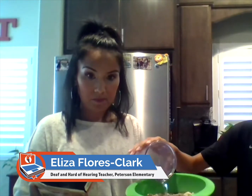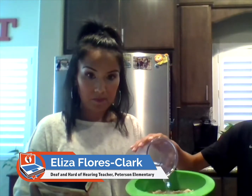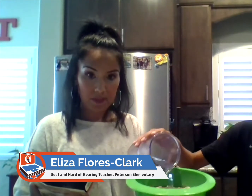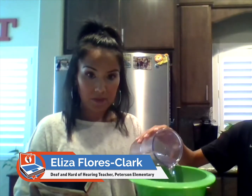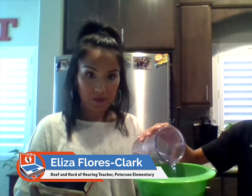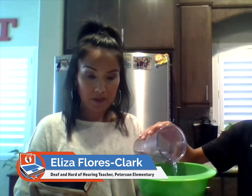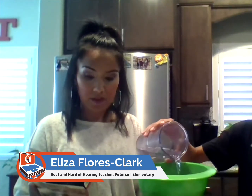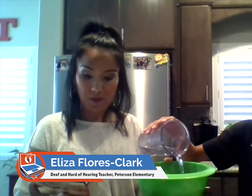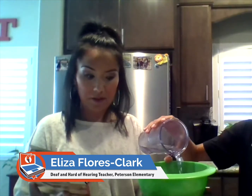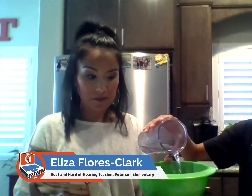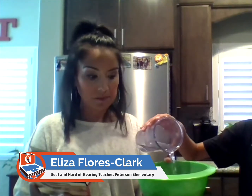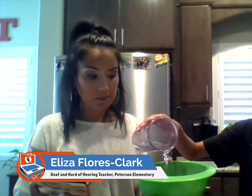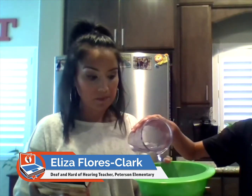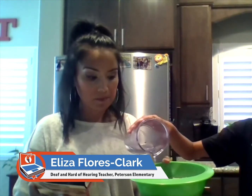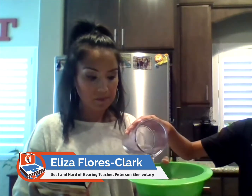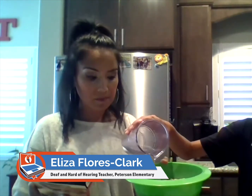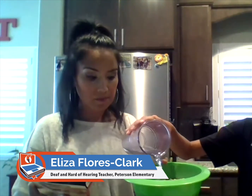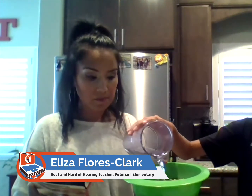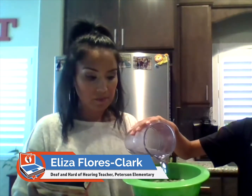Let's put this up here.